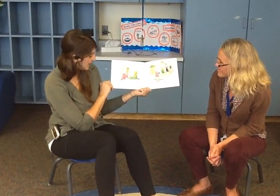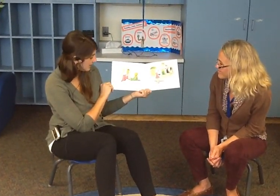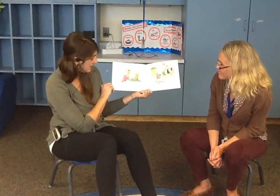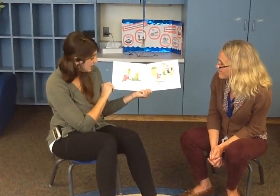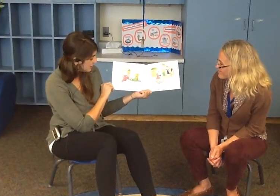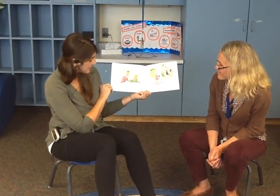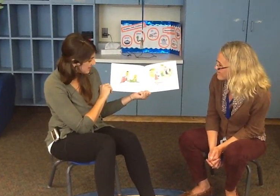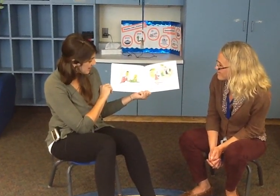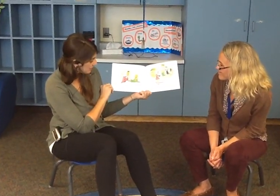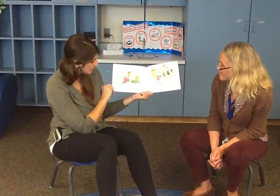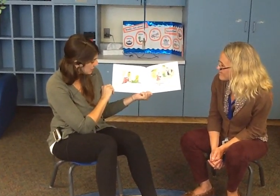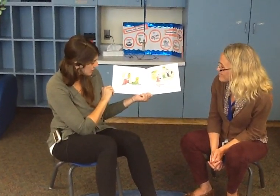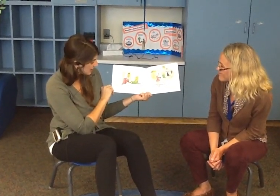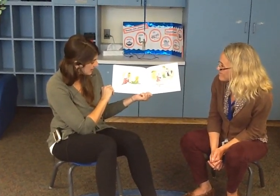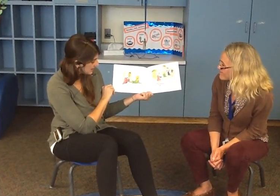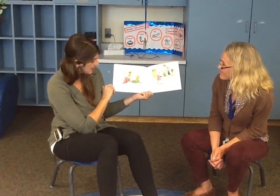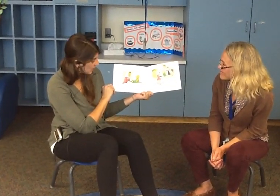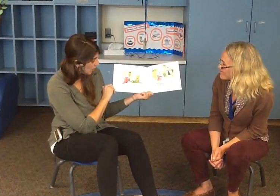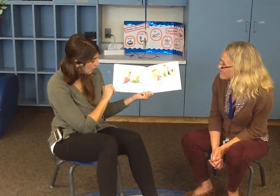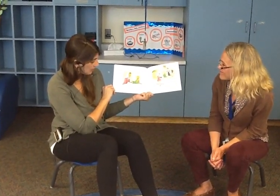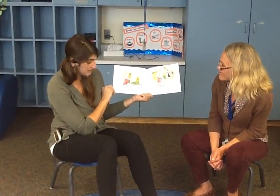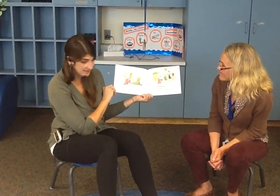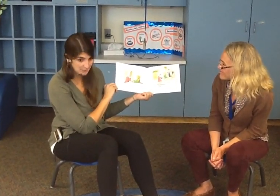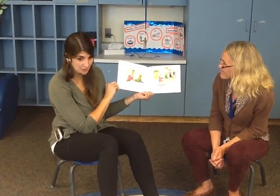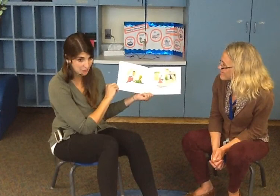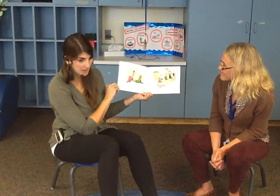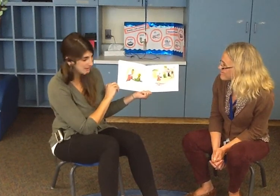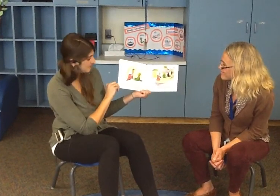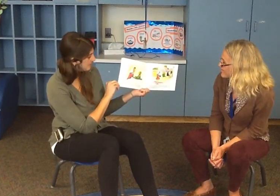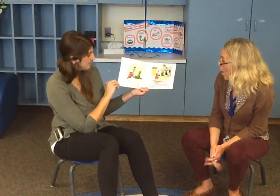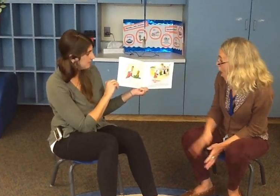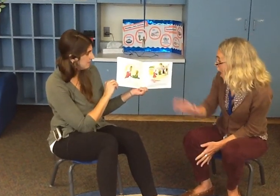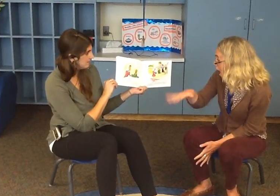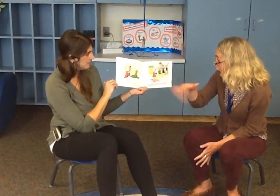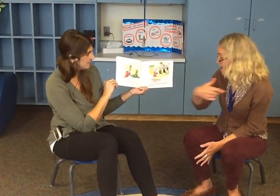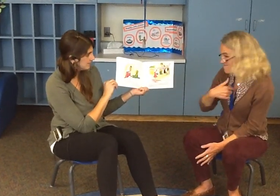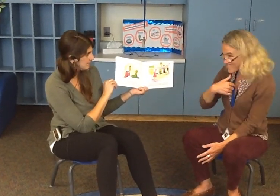smile, was the same little girl he'd seen only the day before.